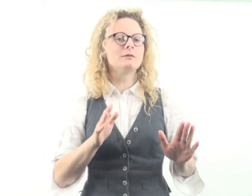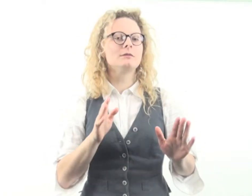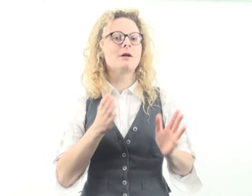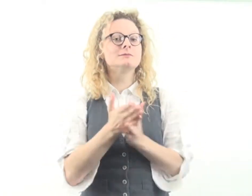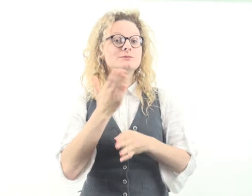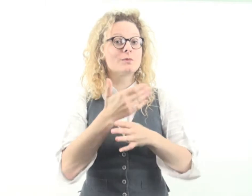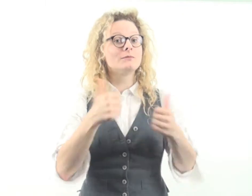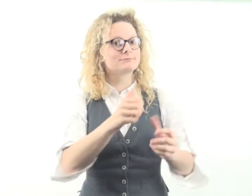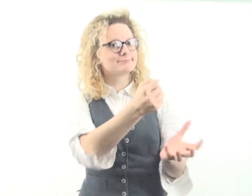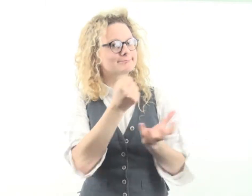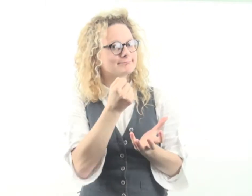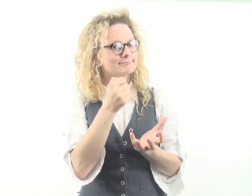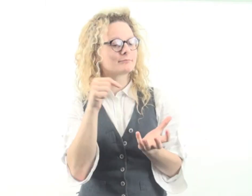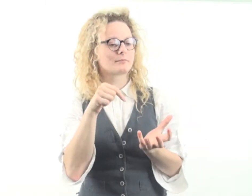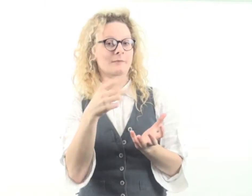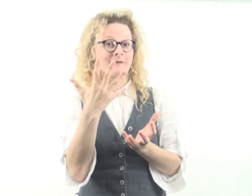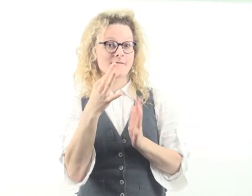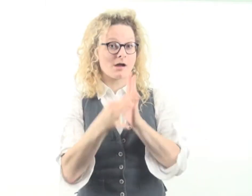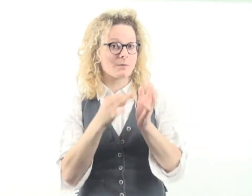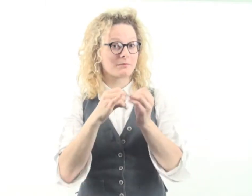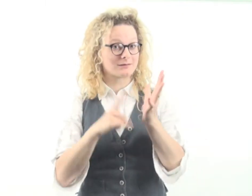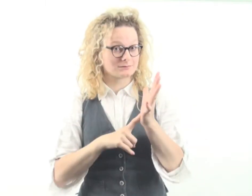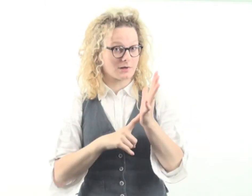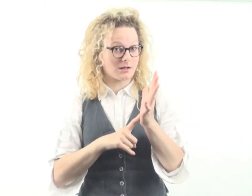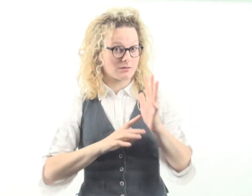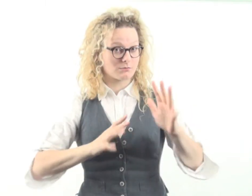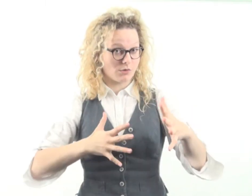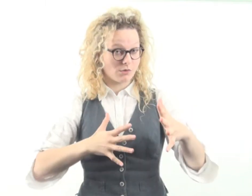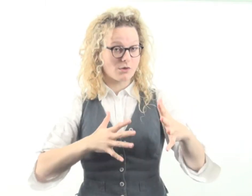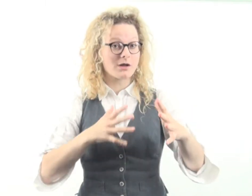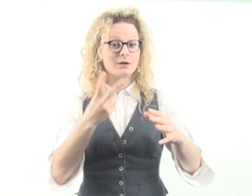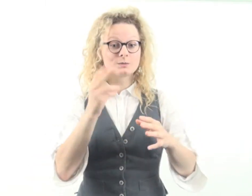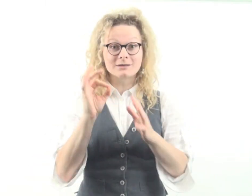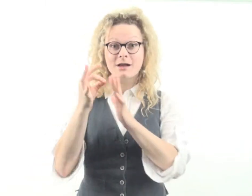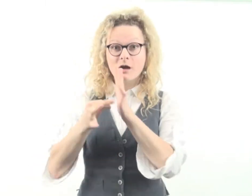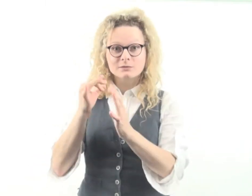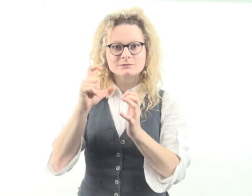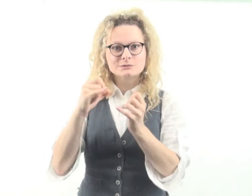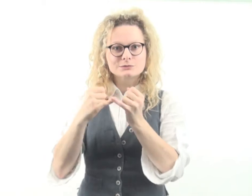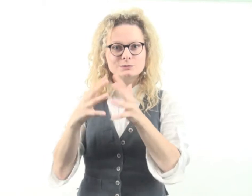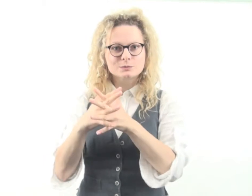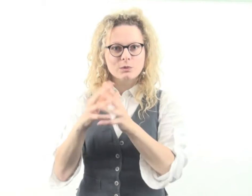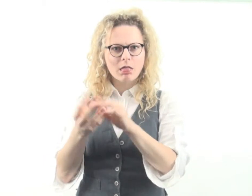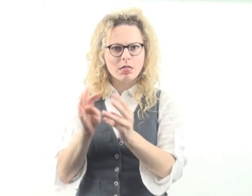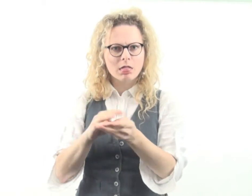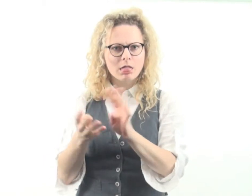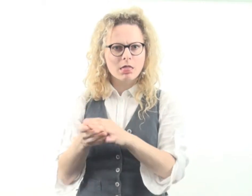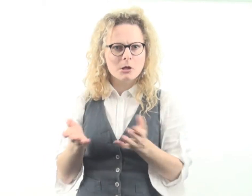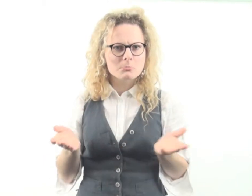working, fortunately. They did give me a budget. It was 5 hours for a BSL interpreter, 20 hours for a communication